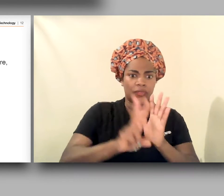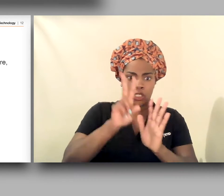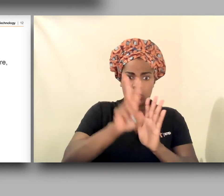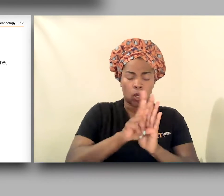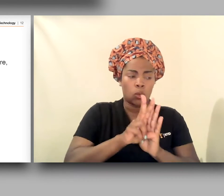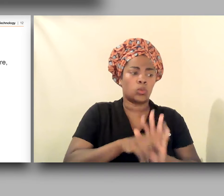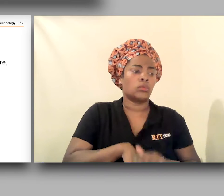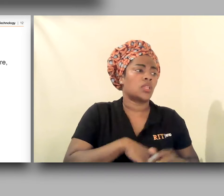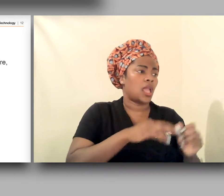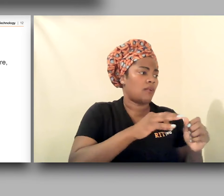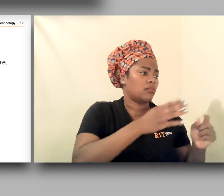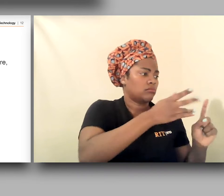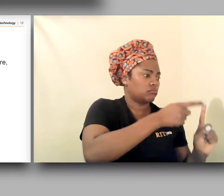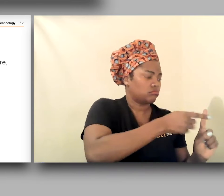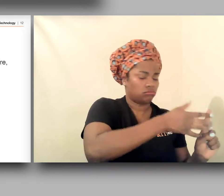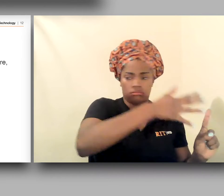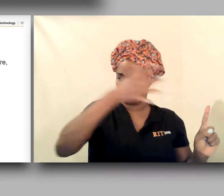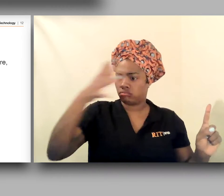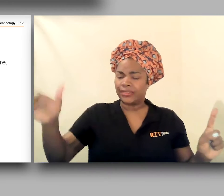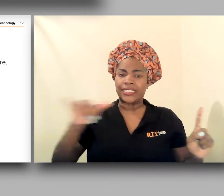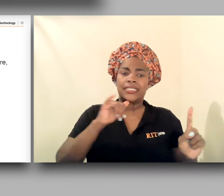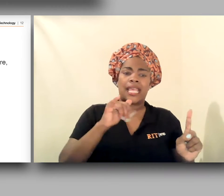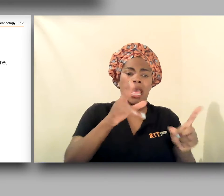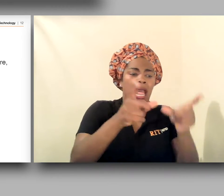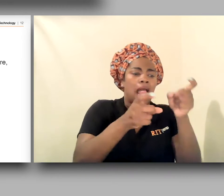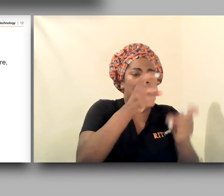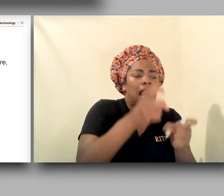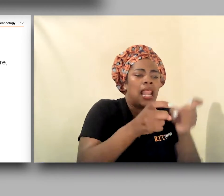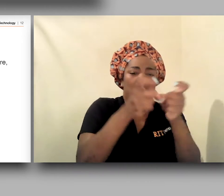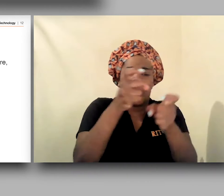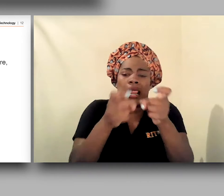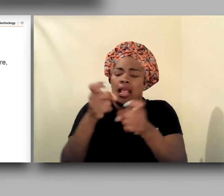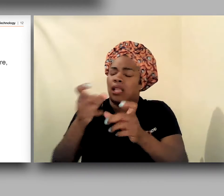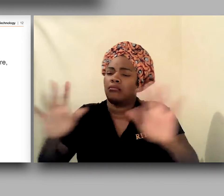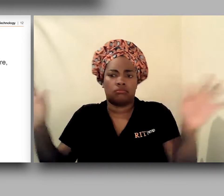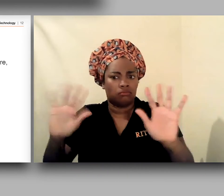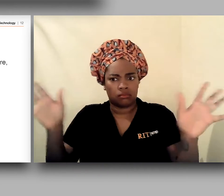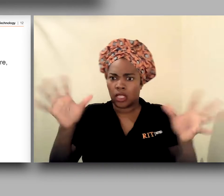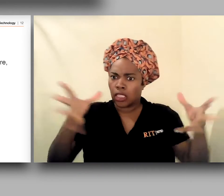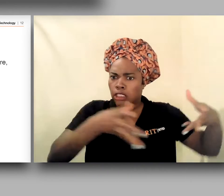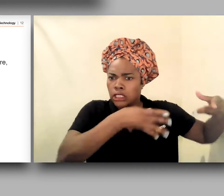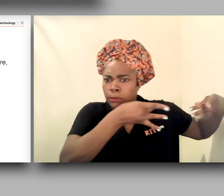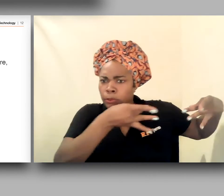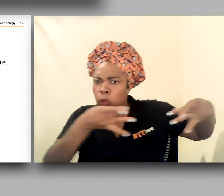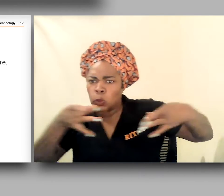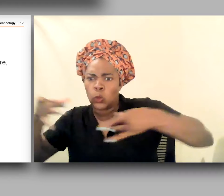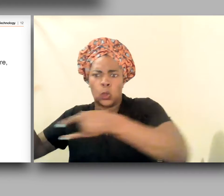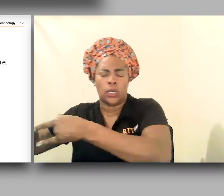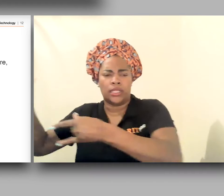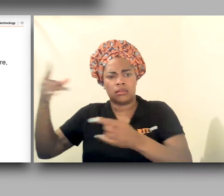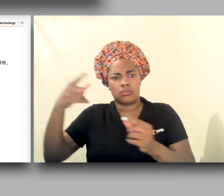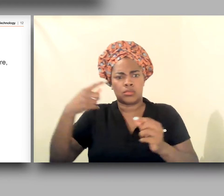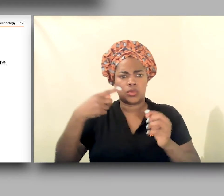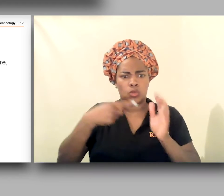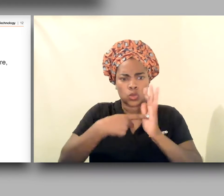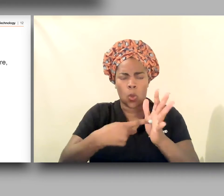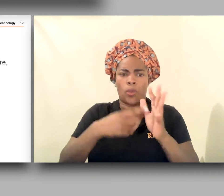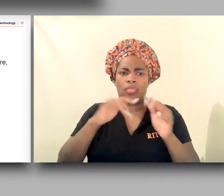and you need to make modifications along the way. It needs to go smoothly in order to complete the